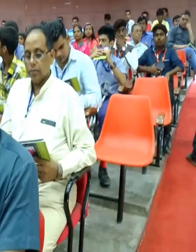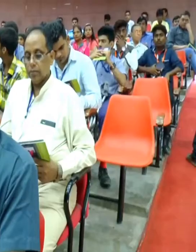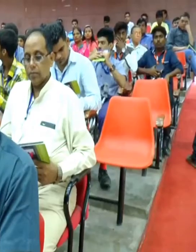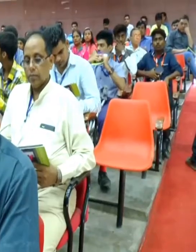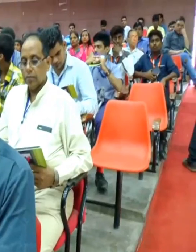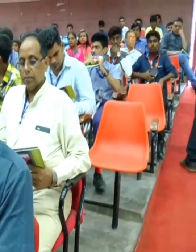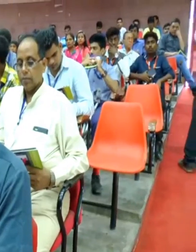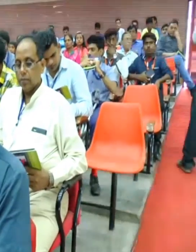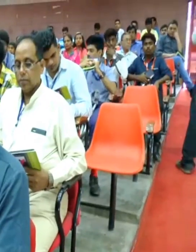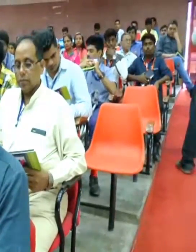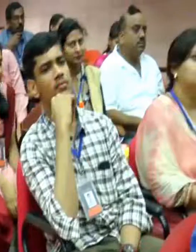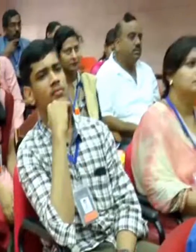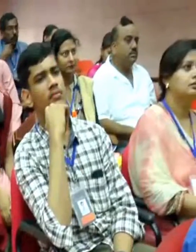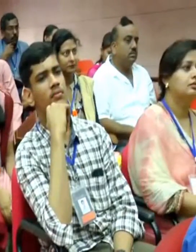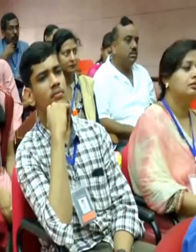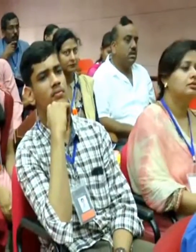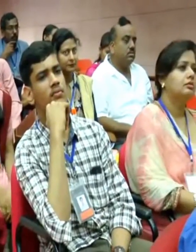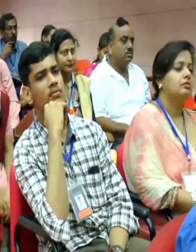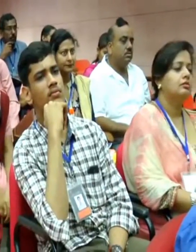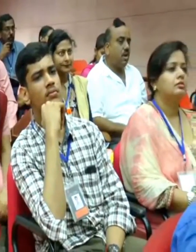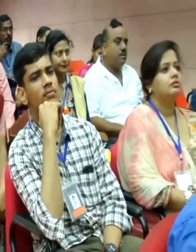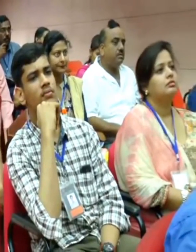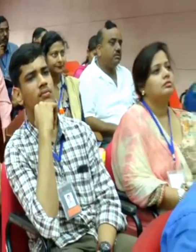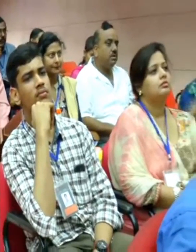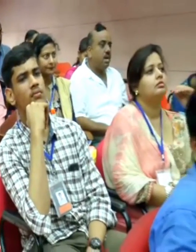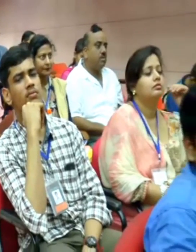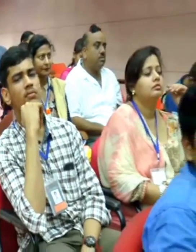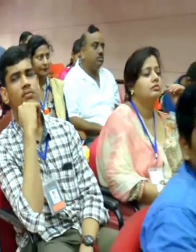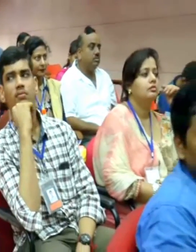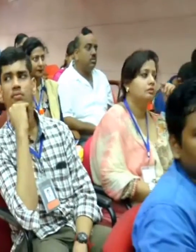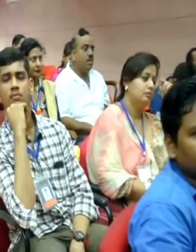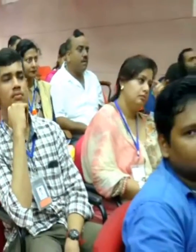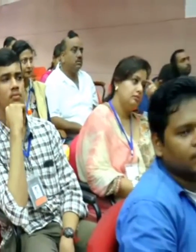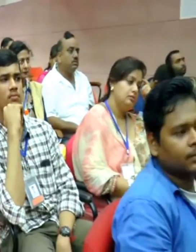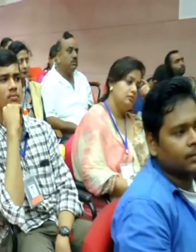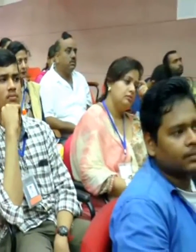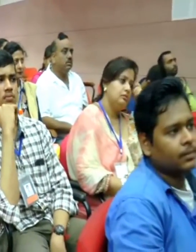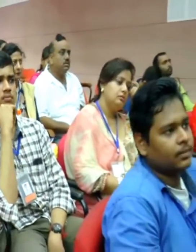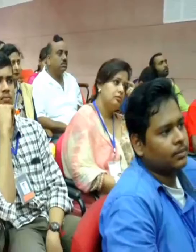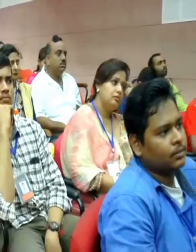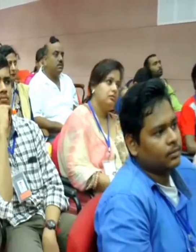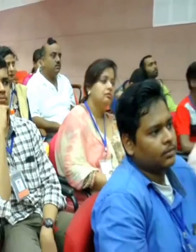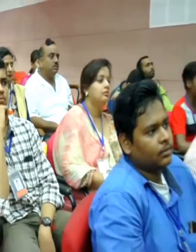Dr. Satish Kumar Ji, Welfare and Chairman of this program,